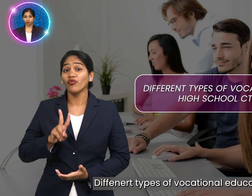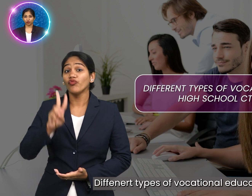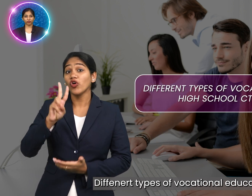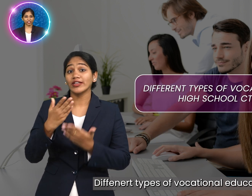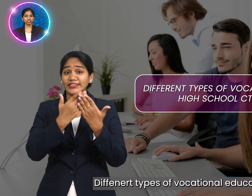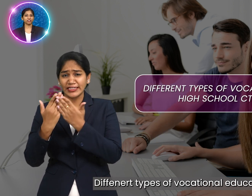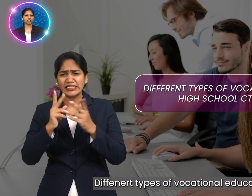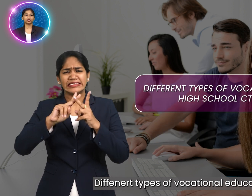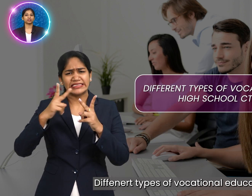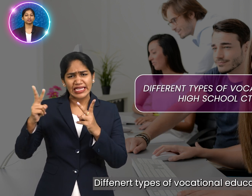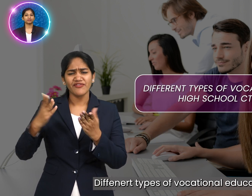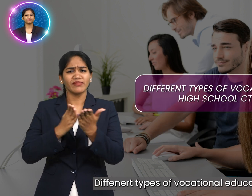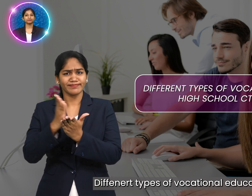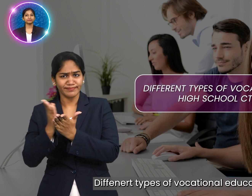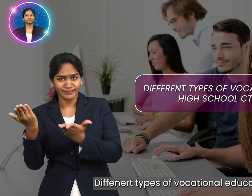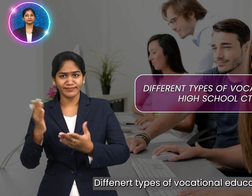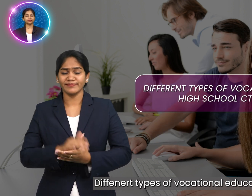Different types of vocational education.